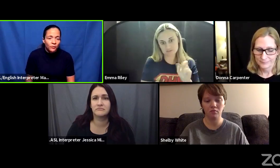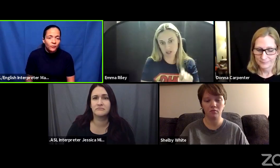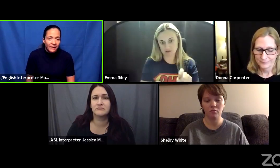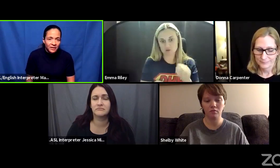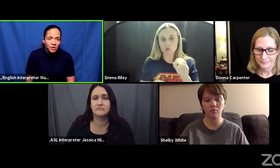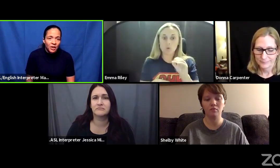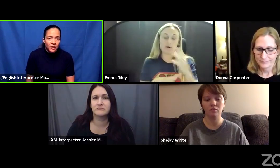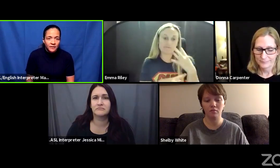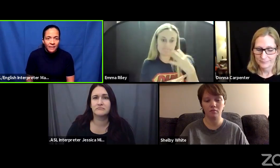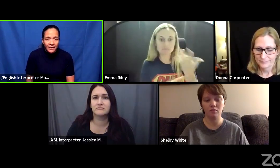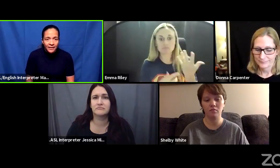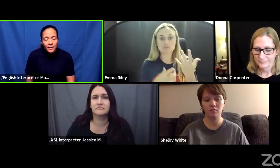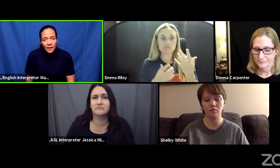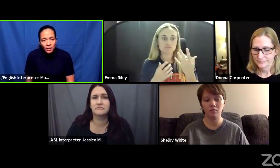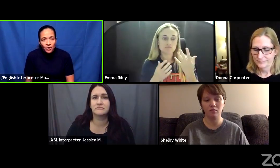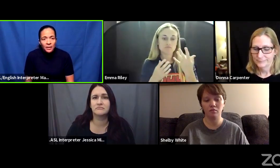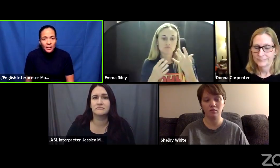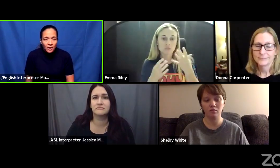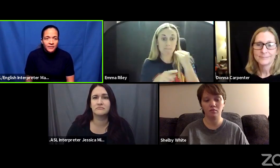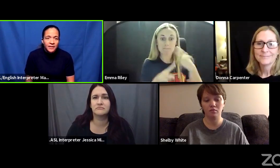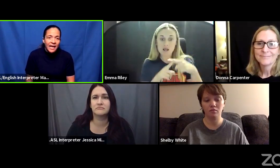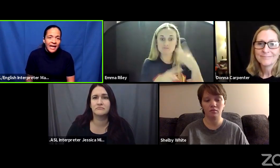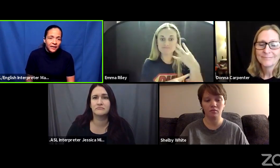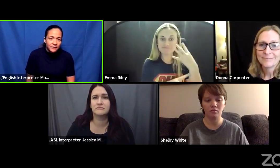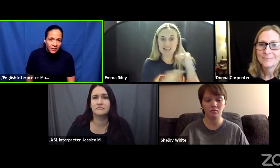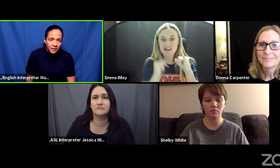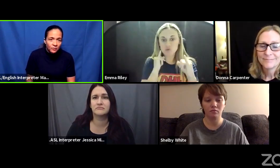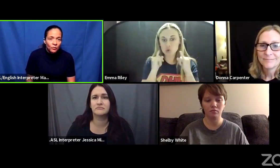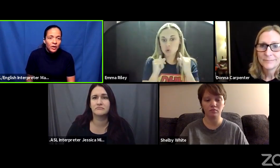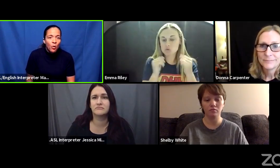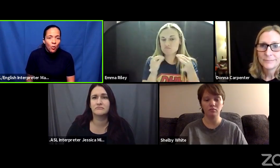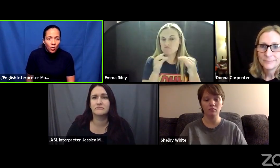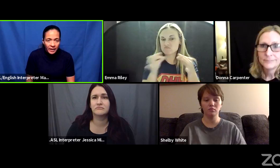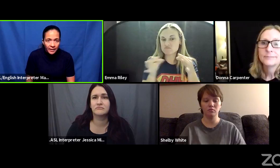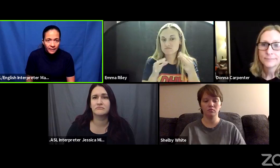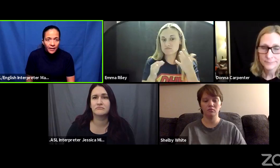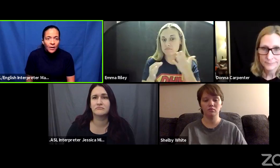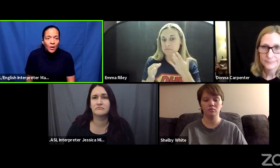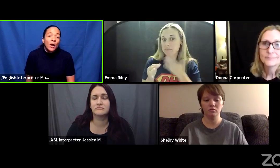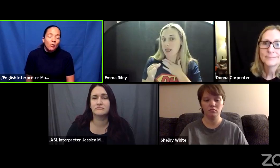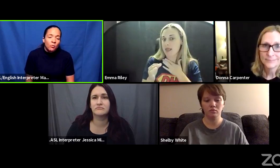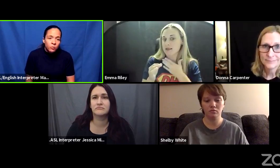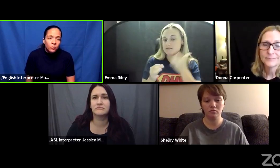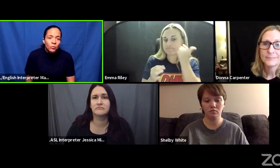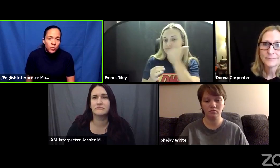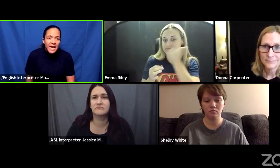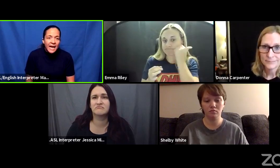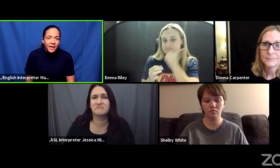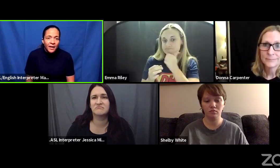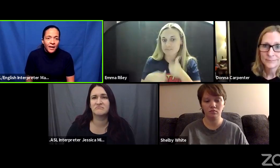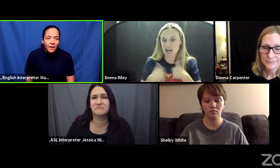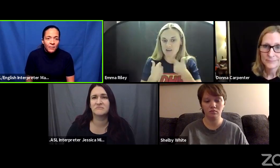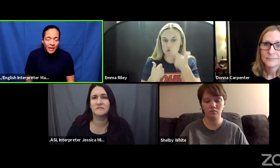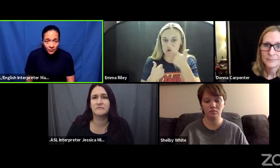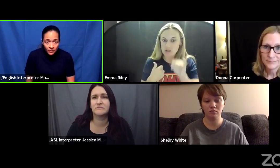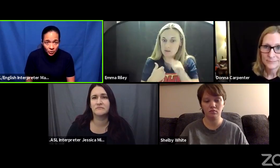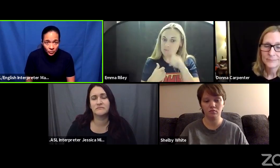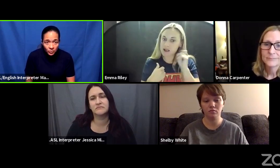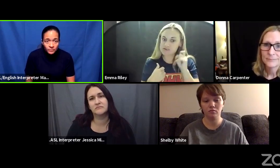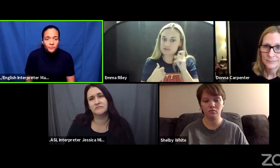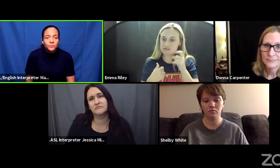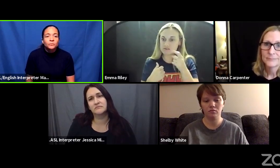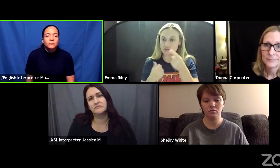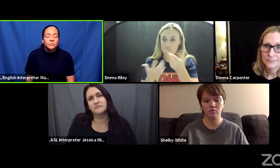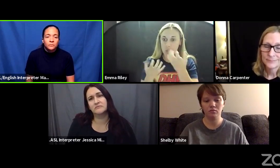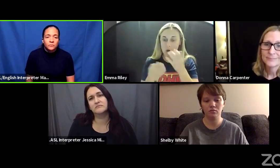that proved my vision loss and my hearing loss, and I had to send a recording. Well, we had an